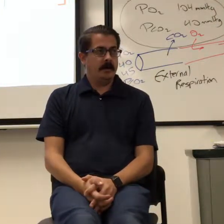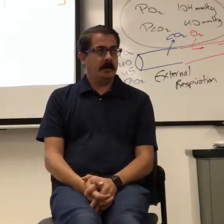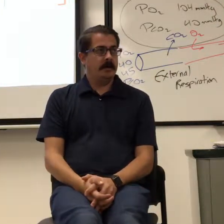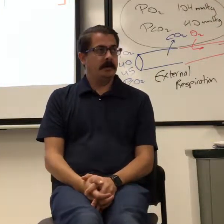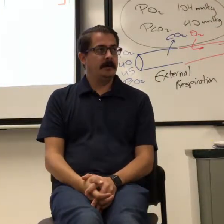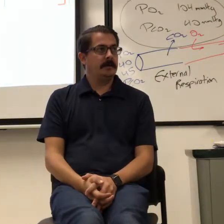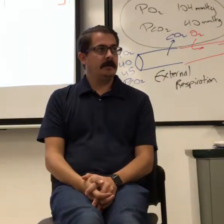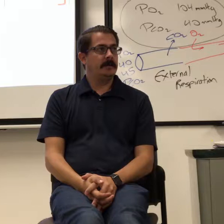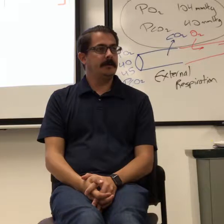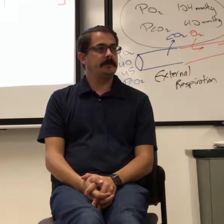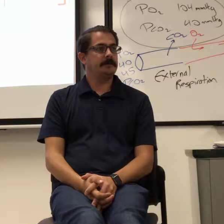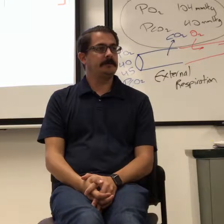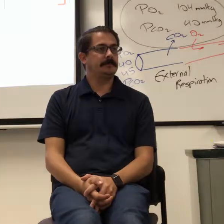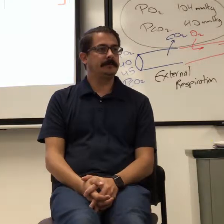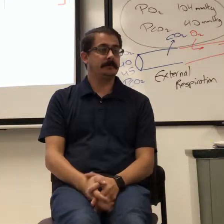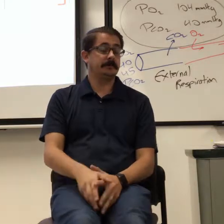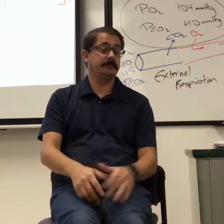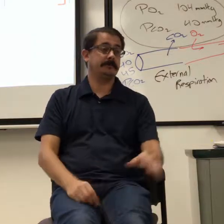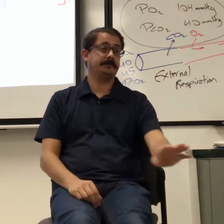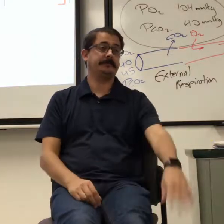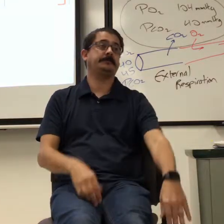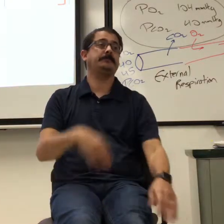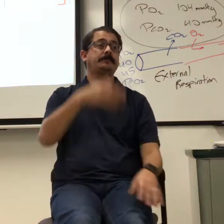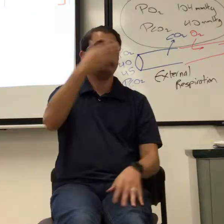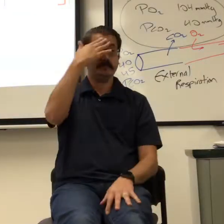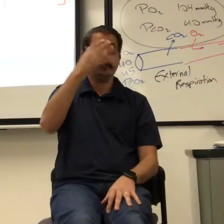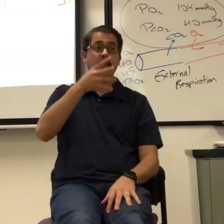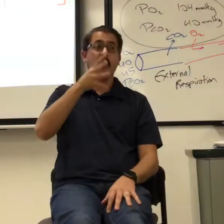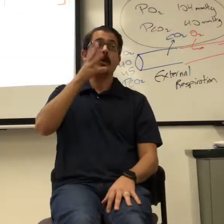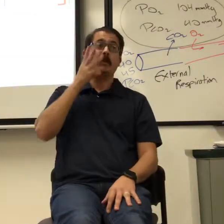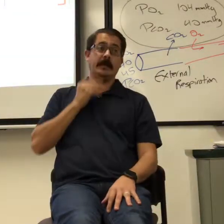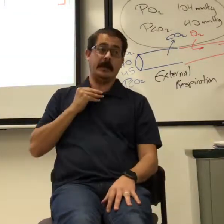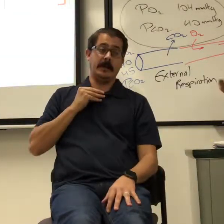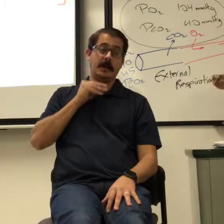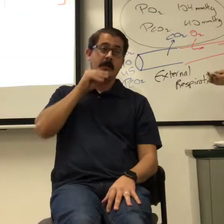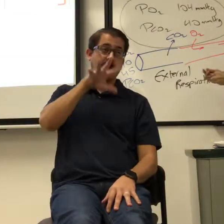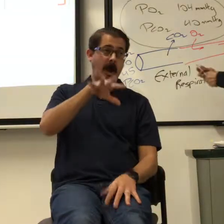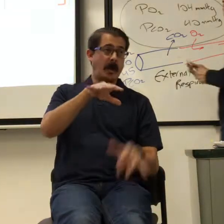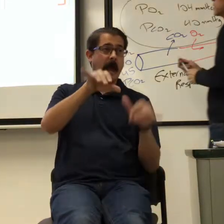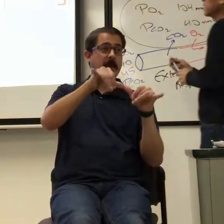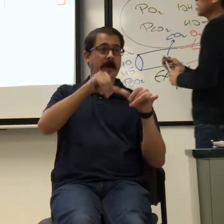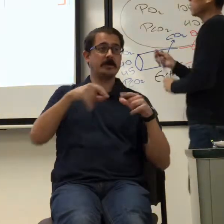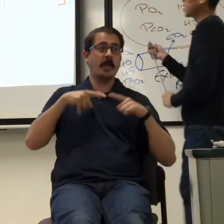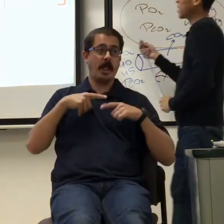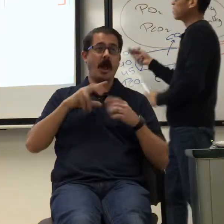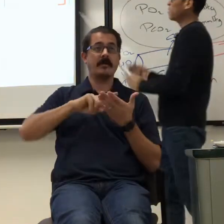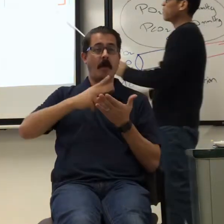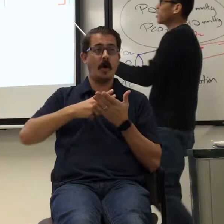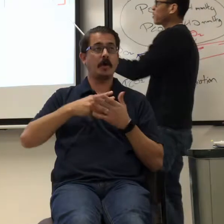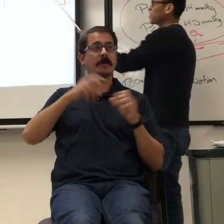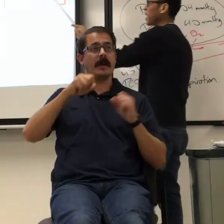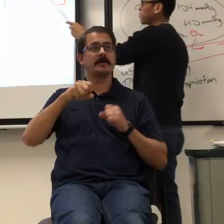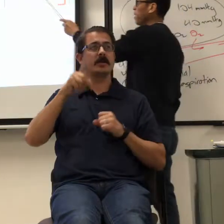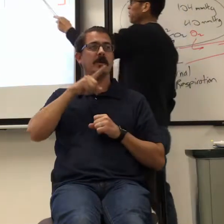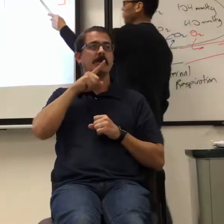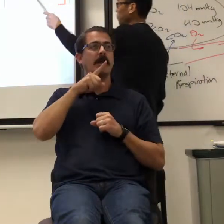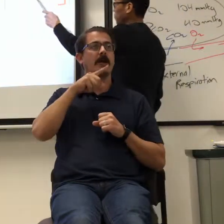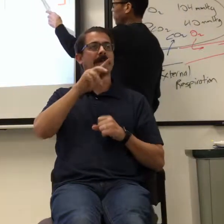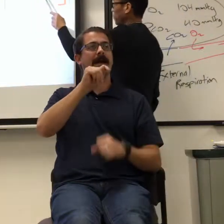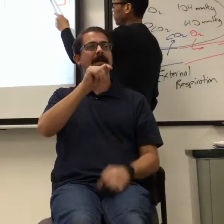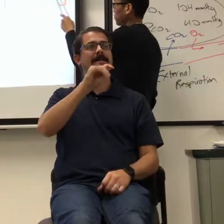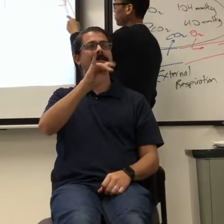Now, you know that you breathe in and out, and you measured all the lung volumes and capacities, and you kind of live here in the tidal